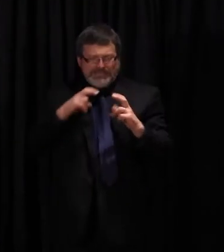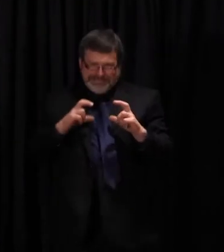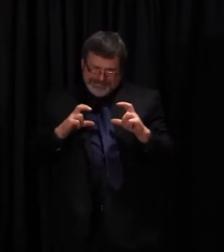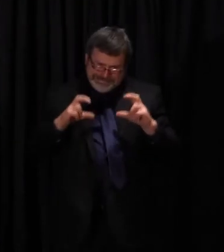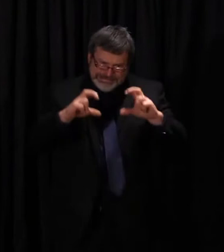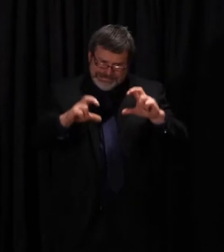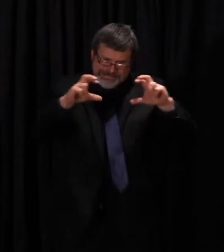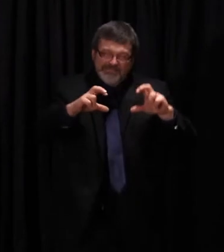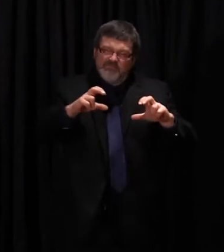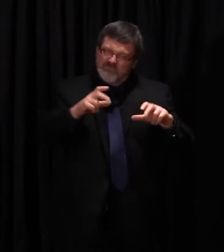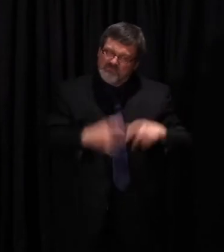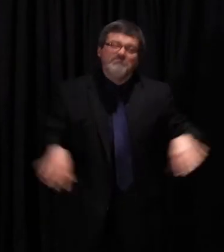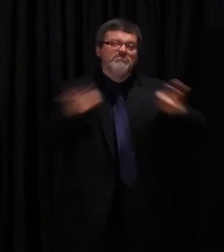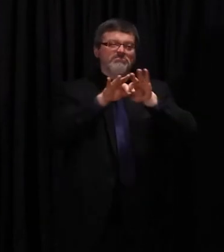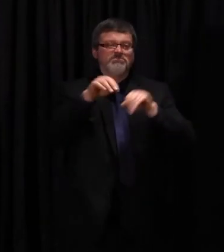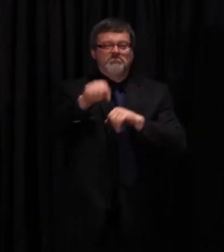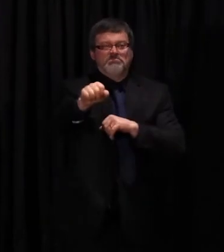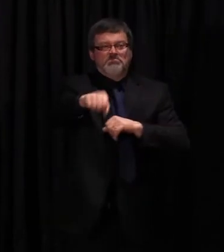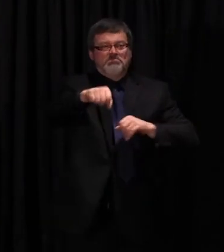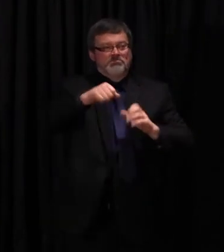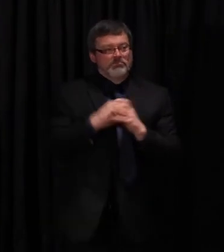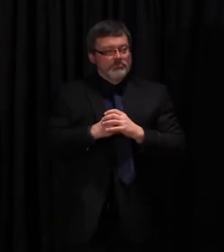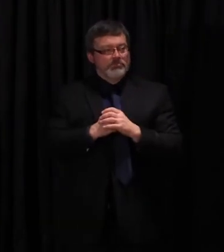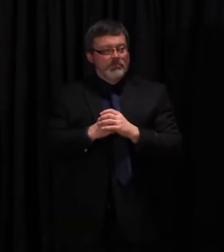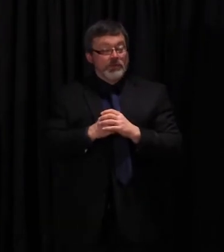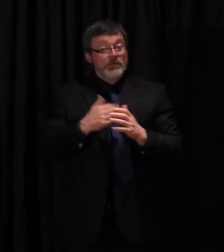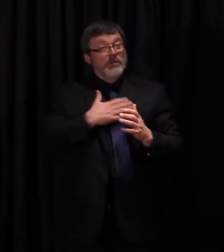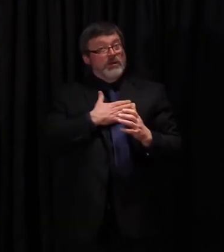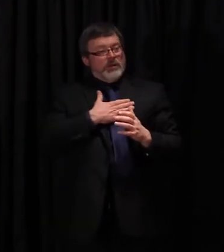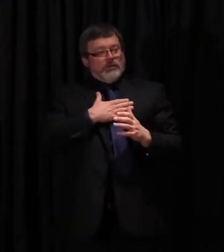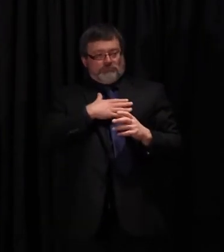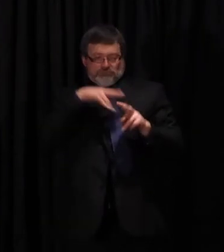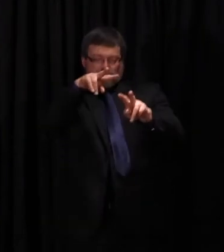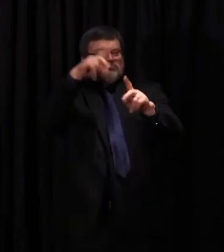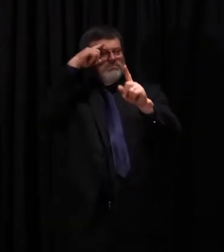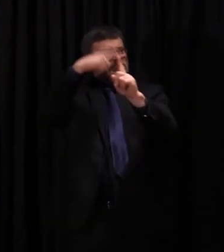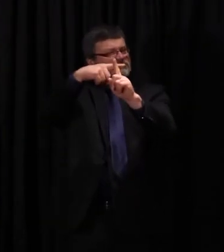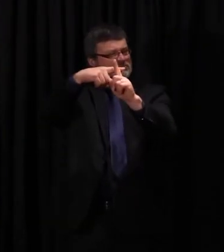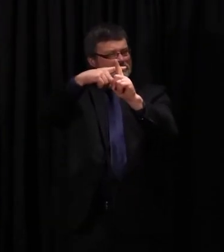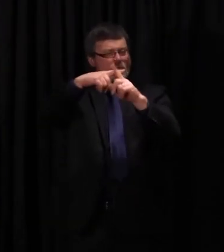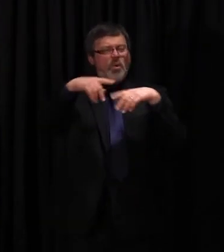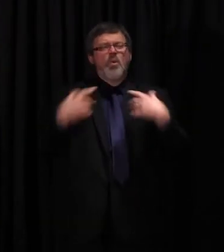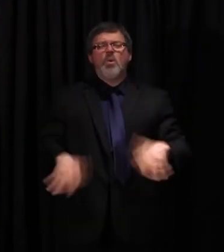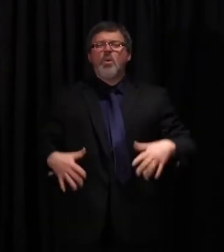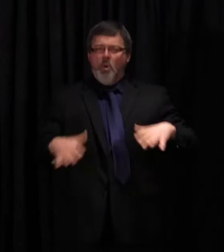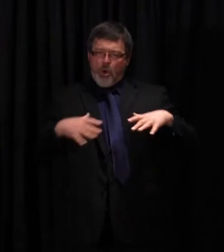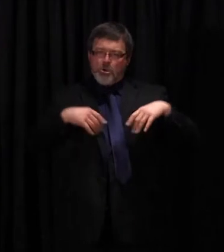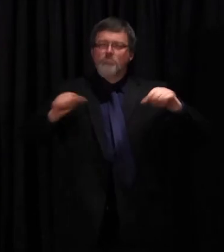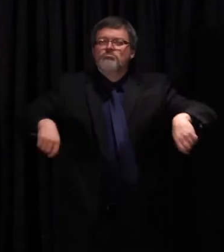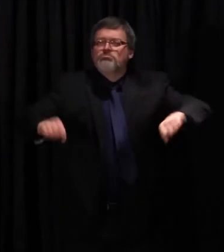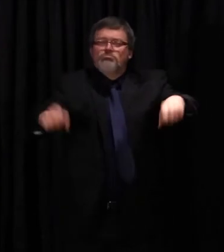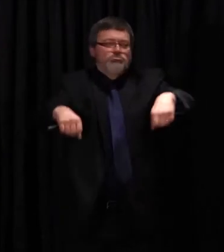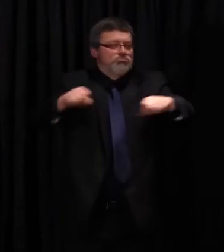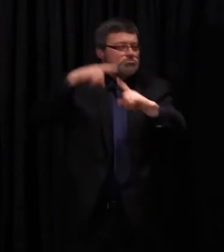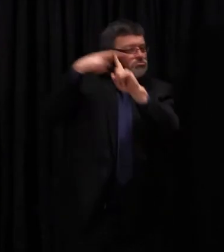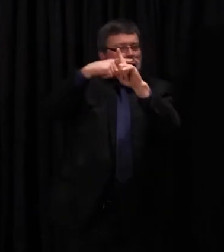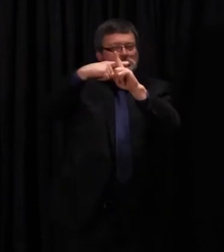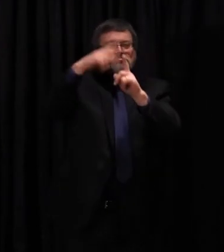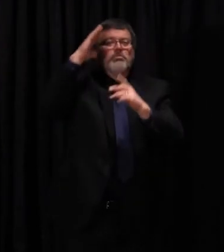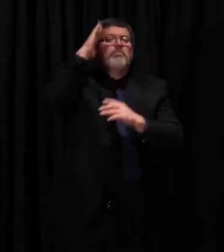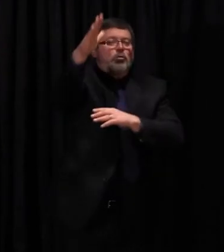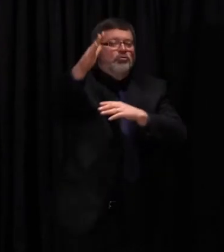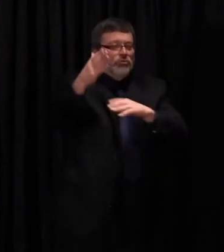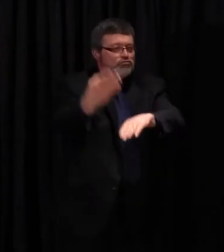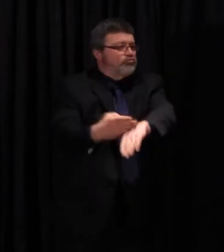I'm more optimistic than I've ever been that this future is within our grasp. But we've got to work